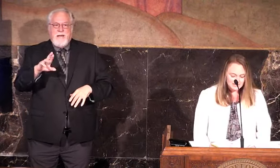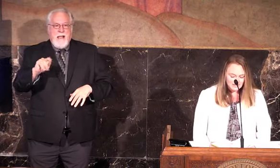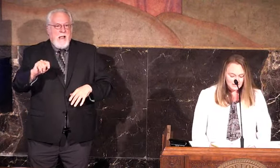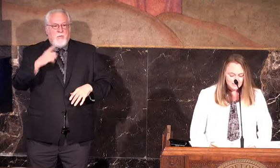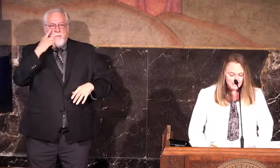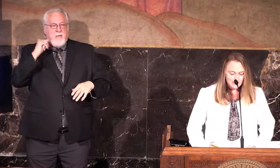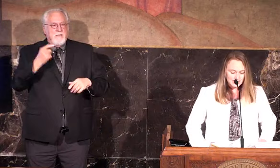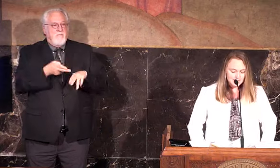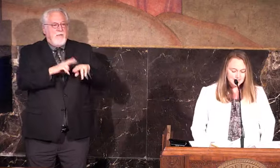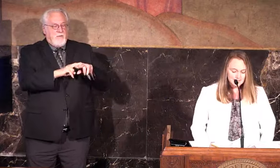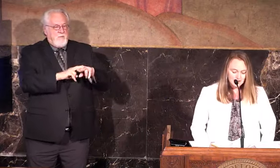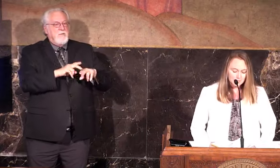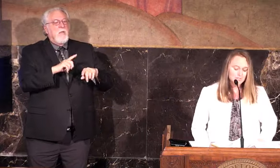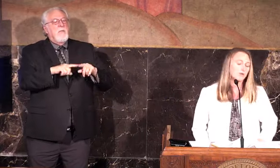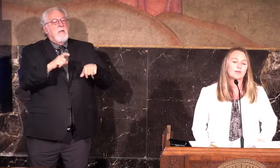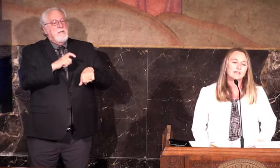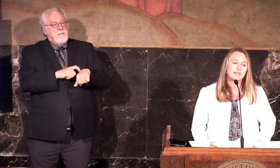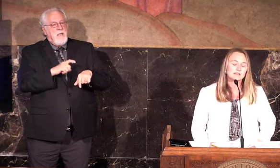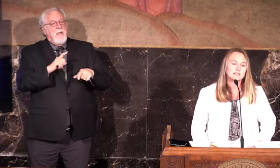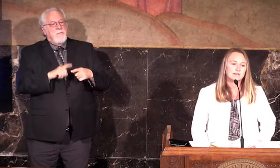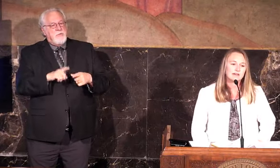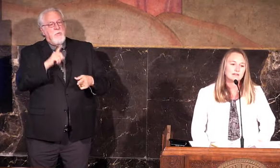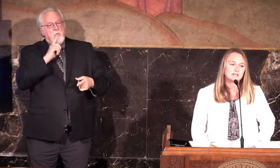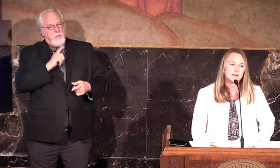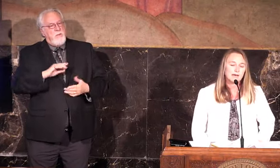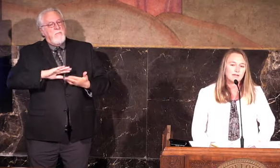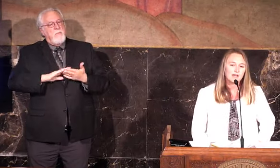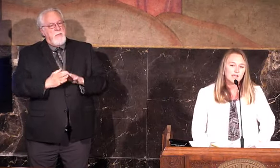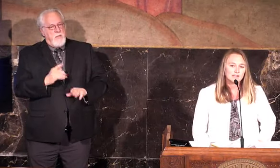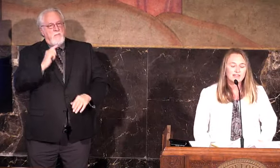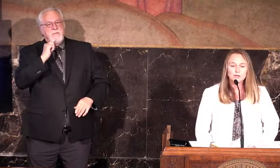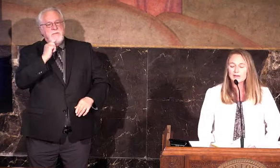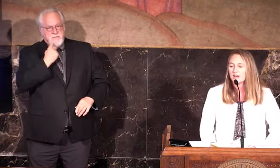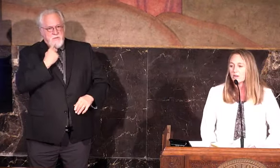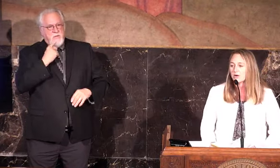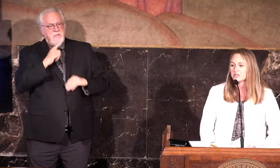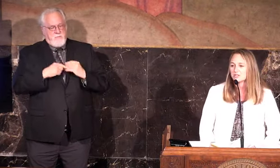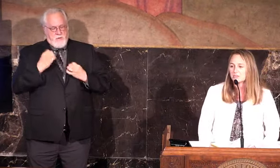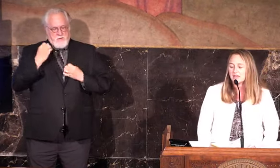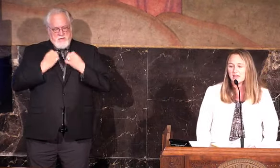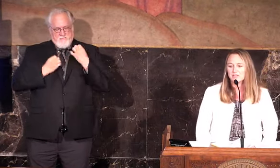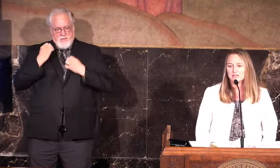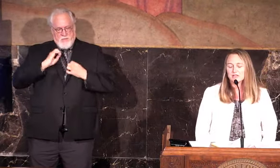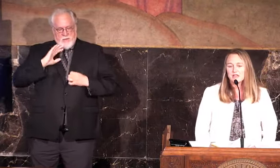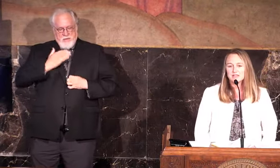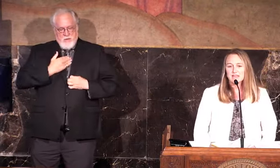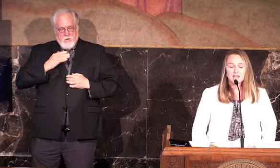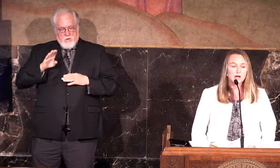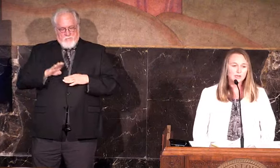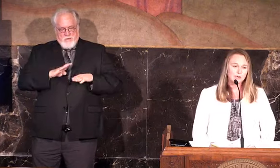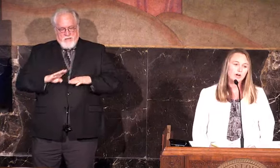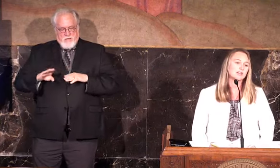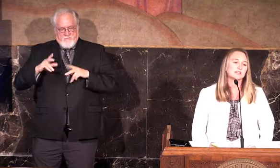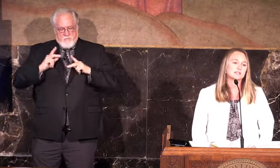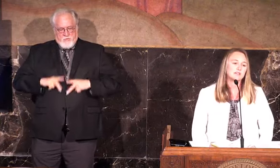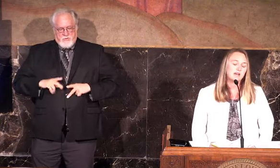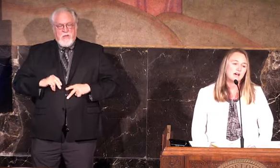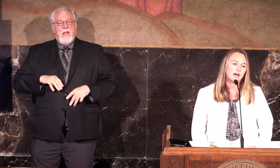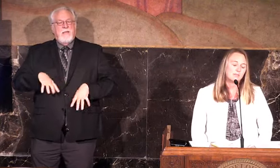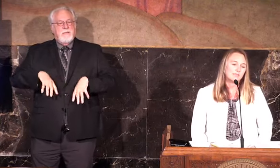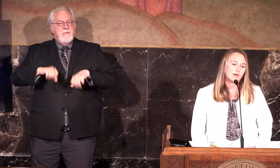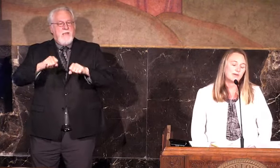are increasing, but it is the time to really get serious about evaluating our personal behaviors and taking all the